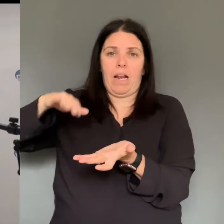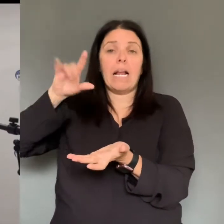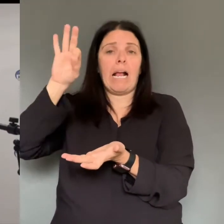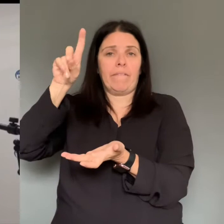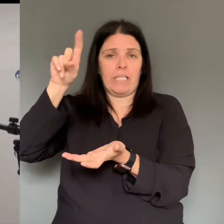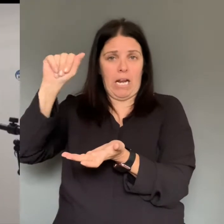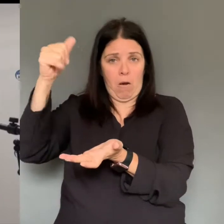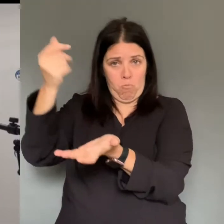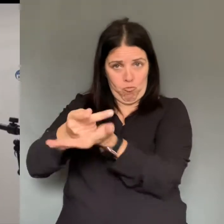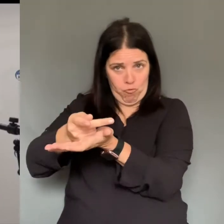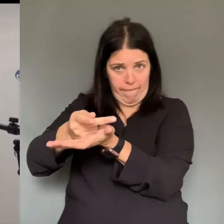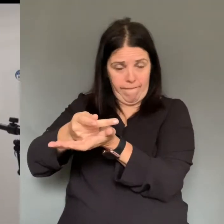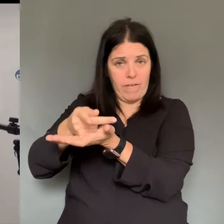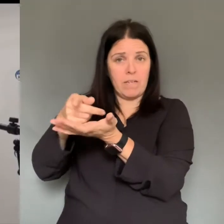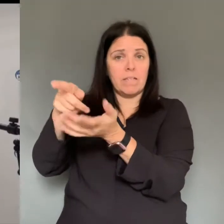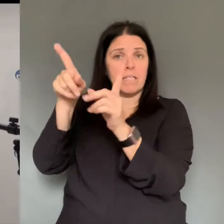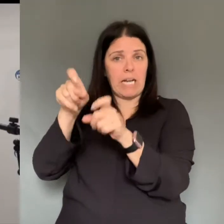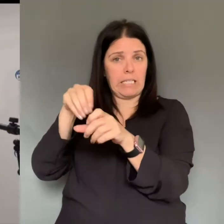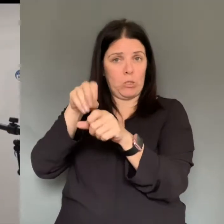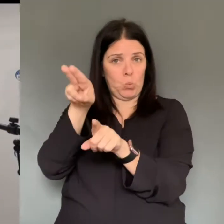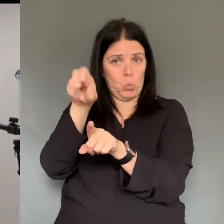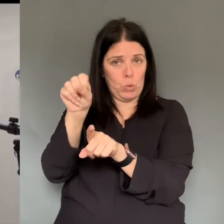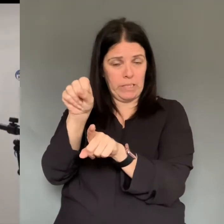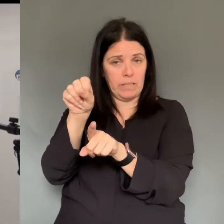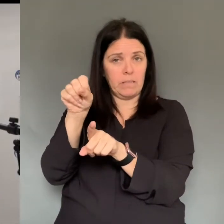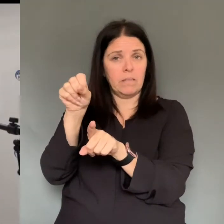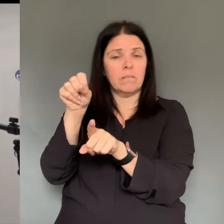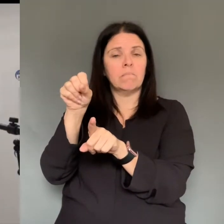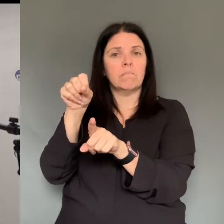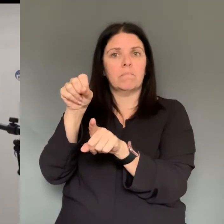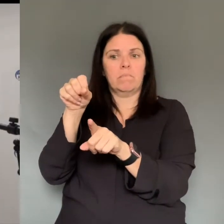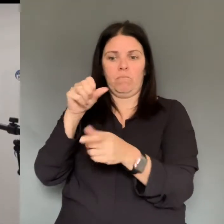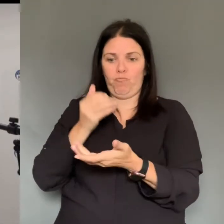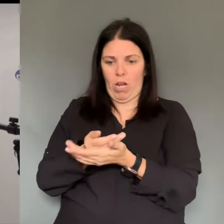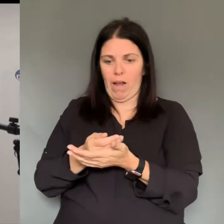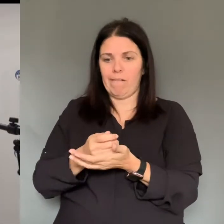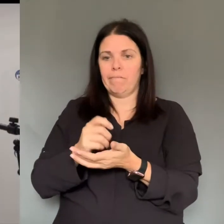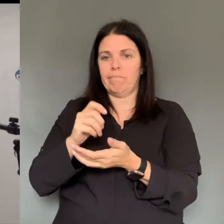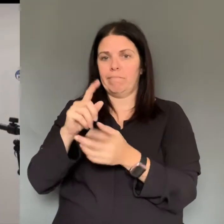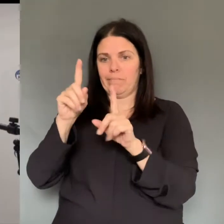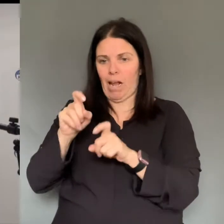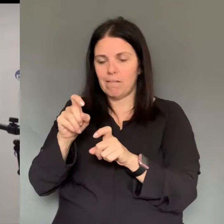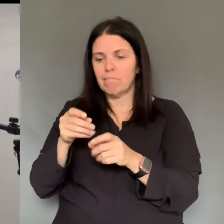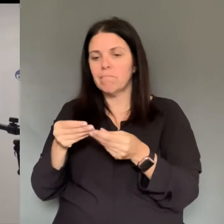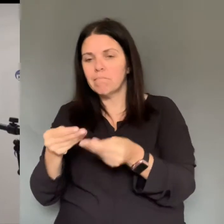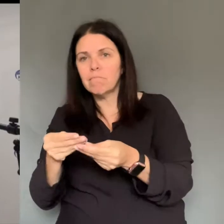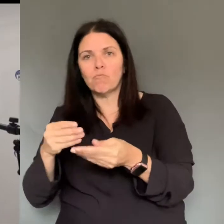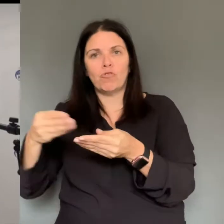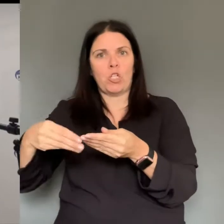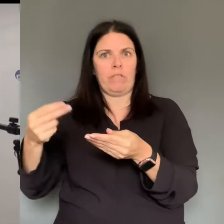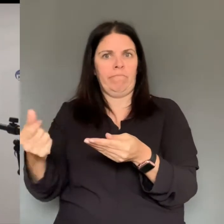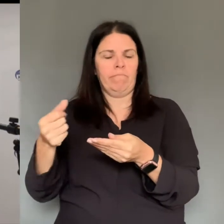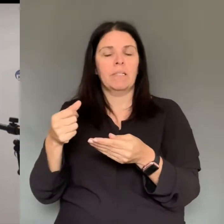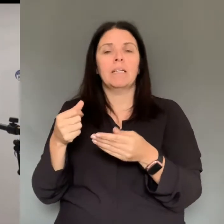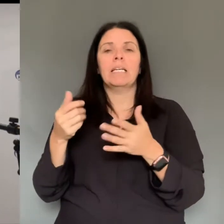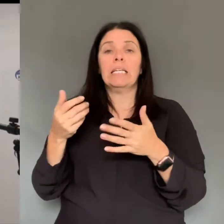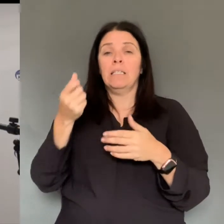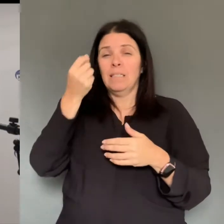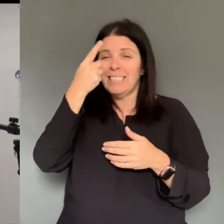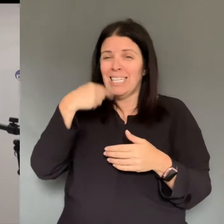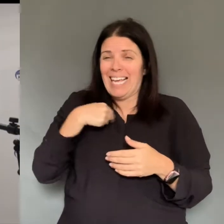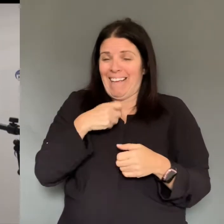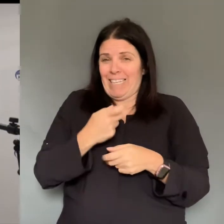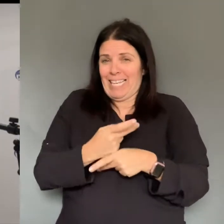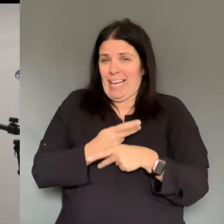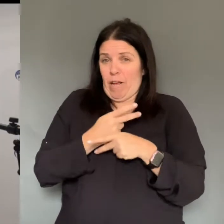of testing individuals right on the spot and getting an answer. But none of those point of care tests are